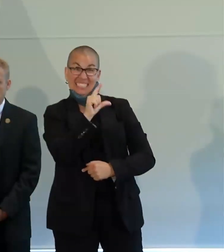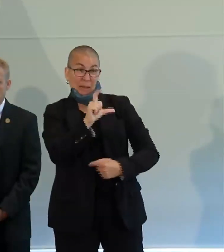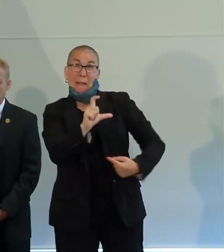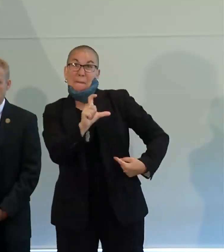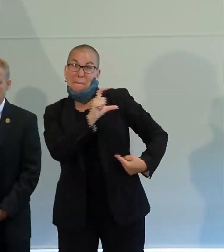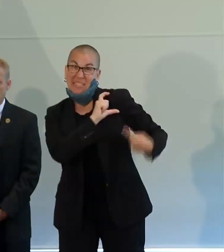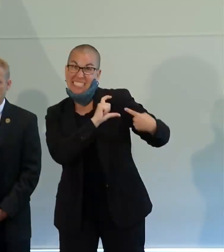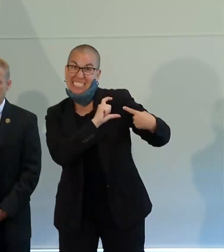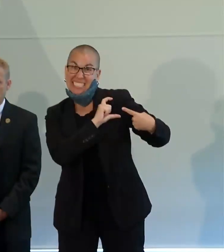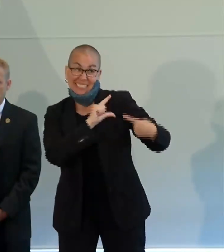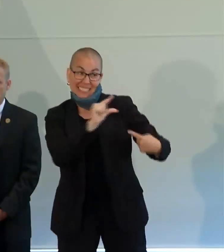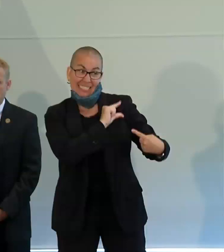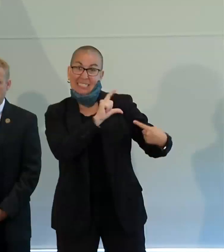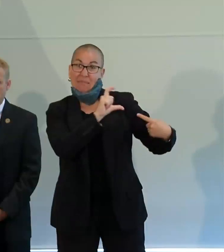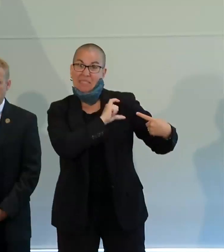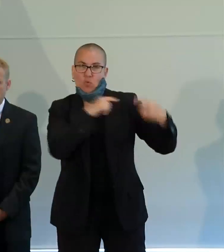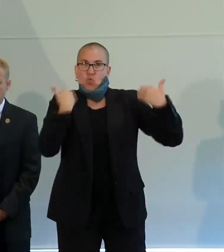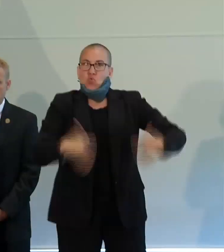tell you that it's hard.